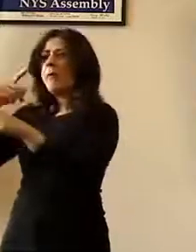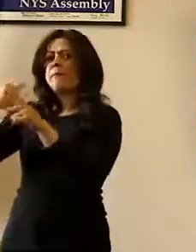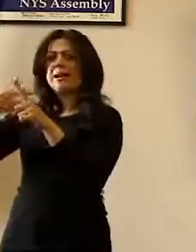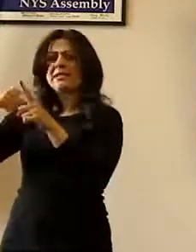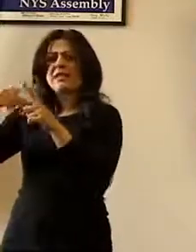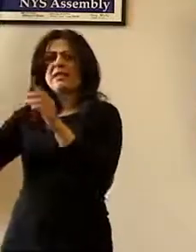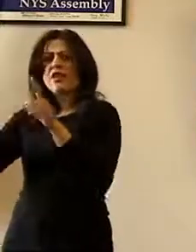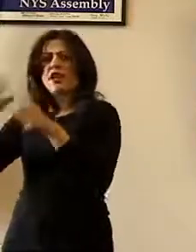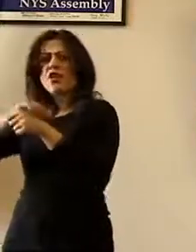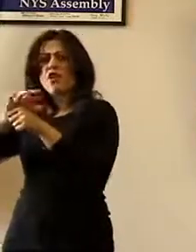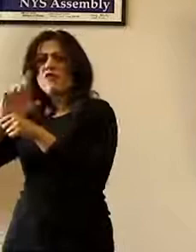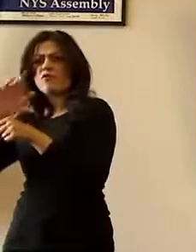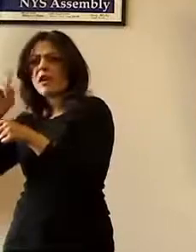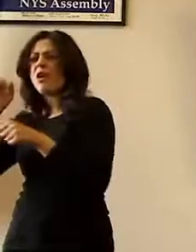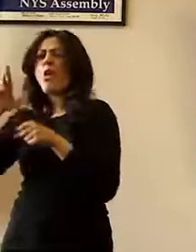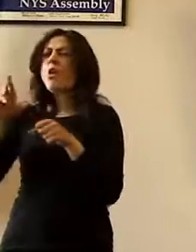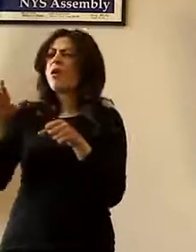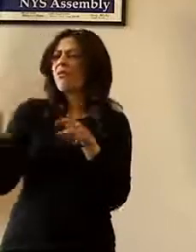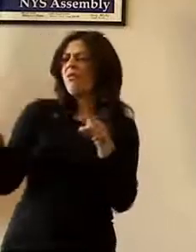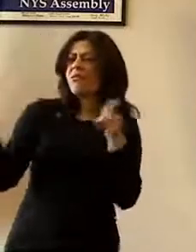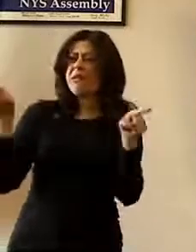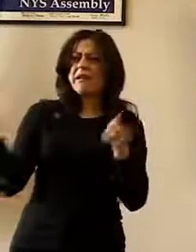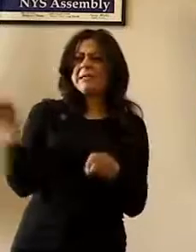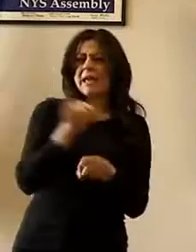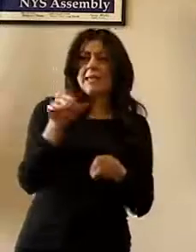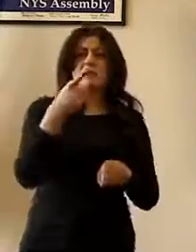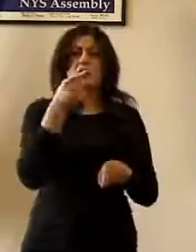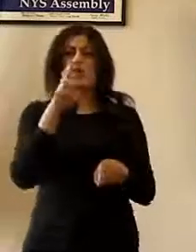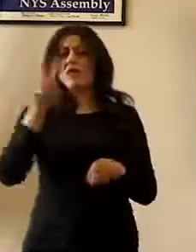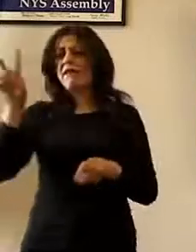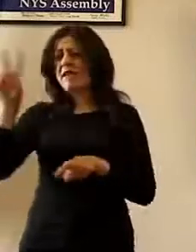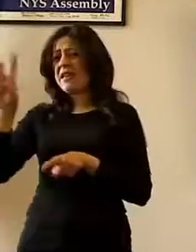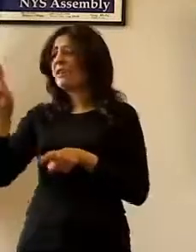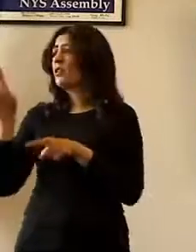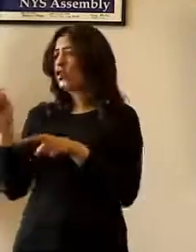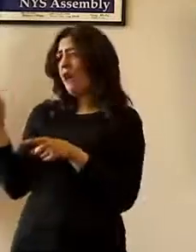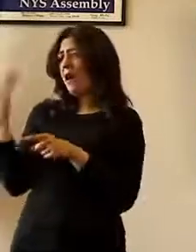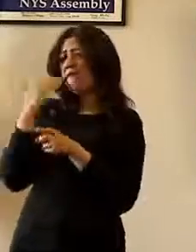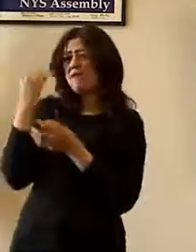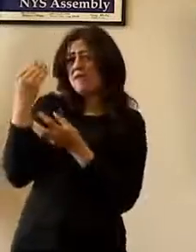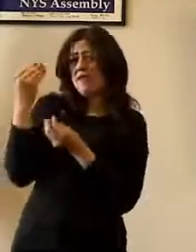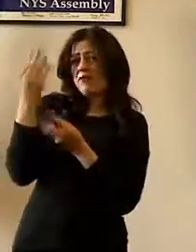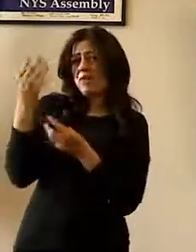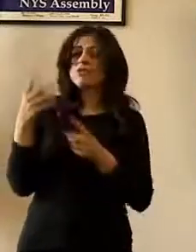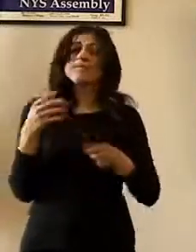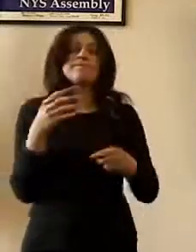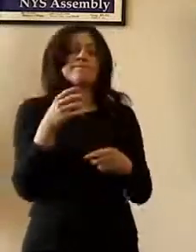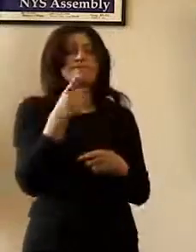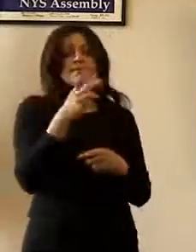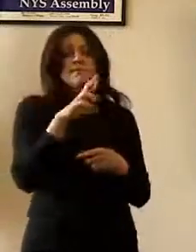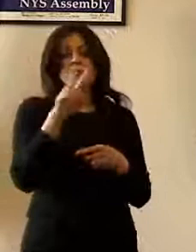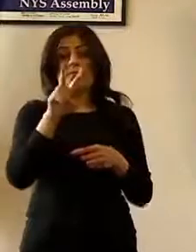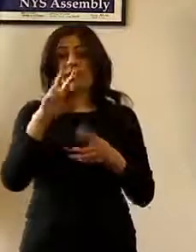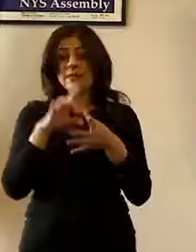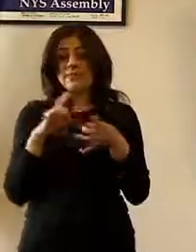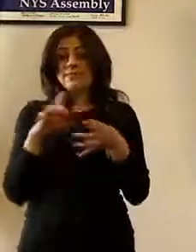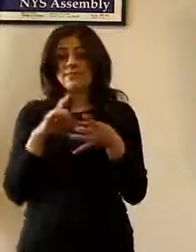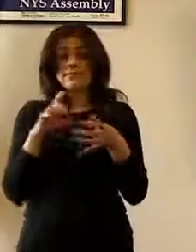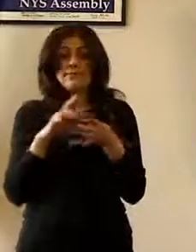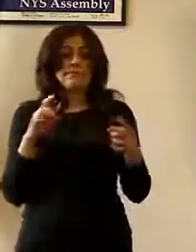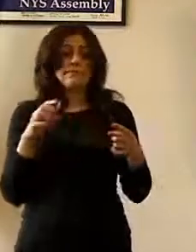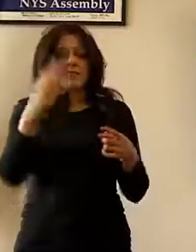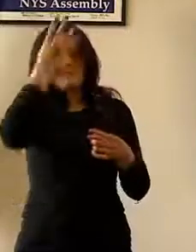that? So I will tell you that, again, since the